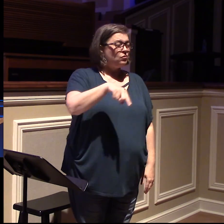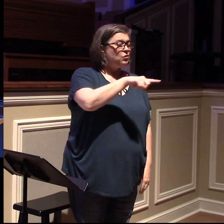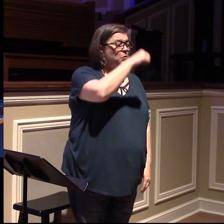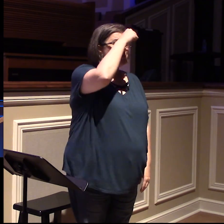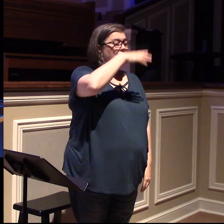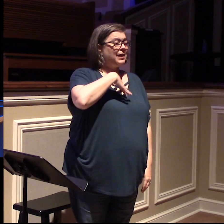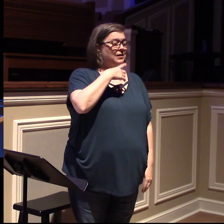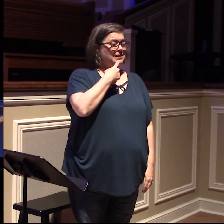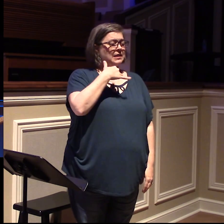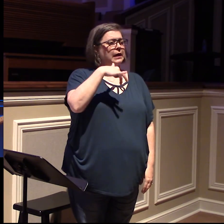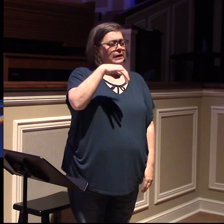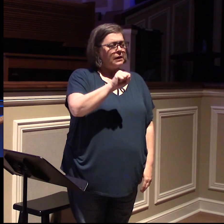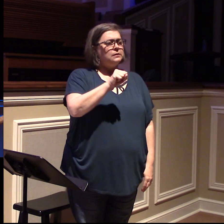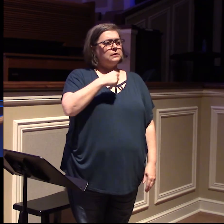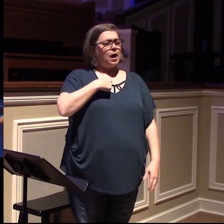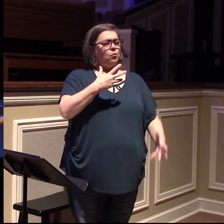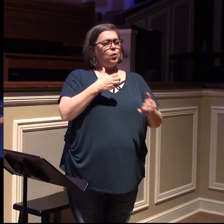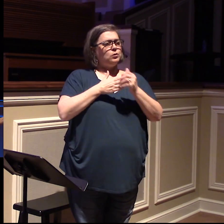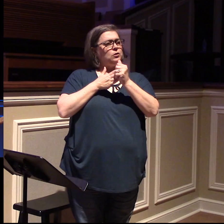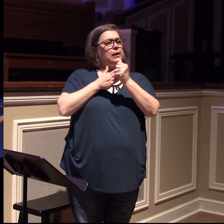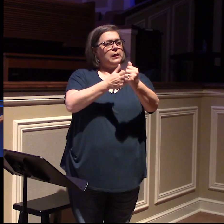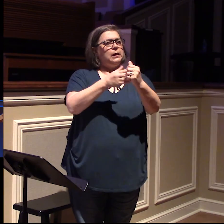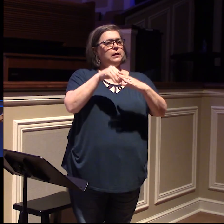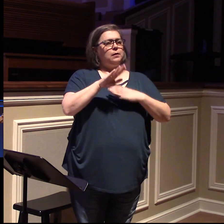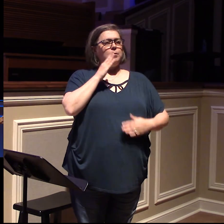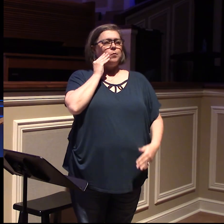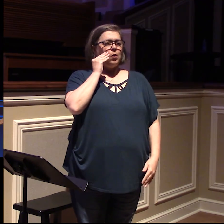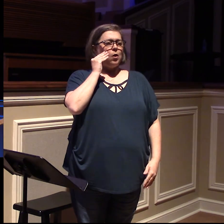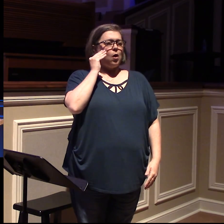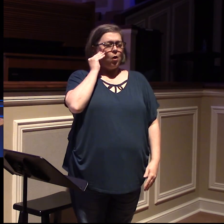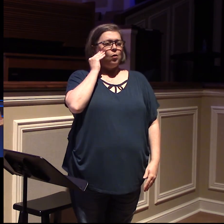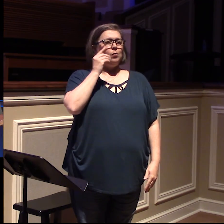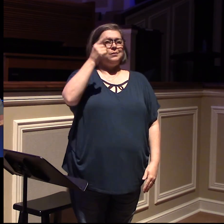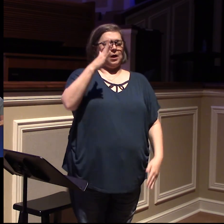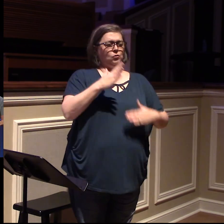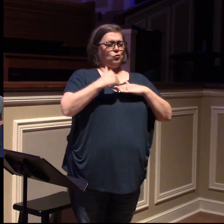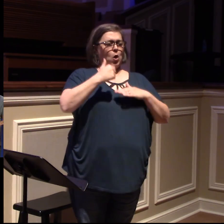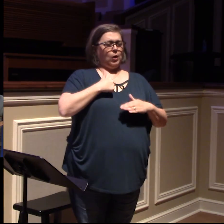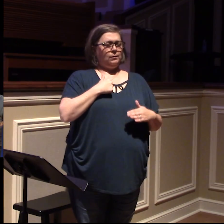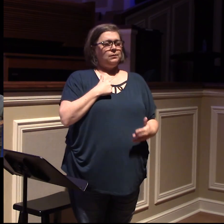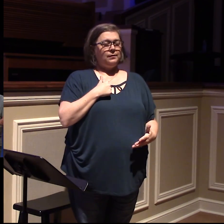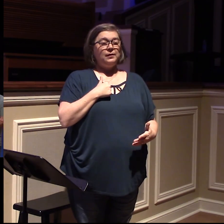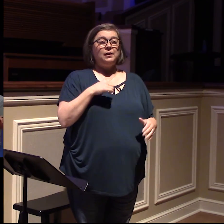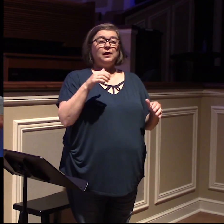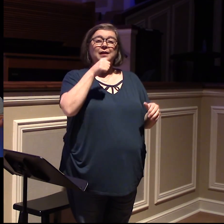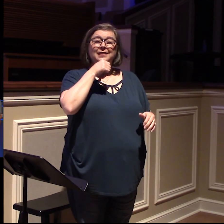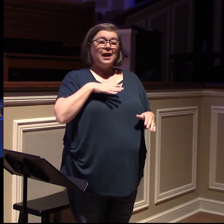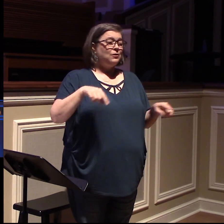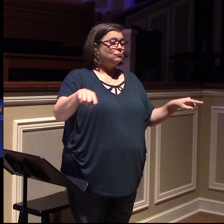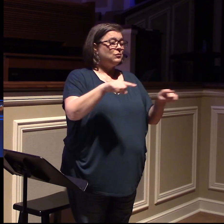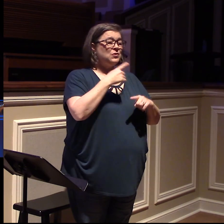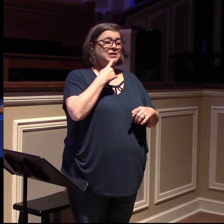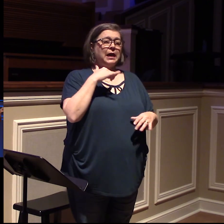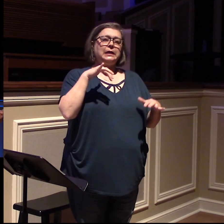I'm going to be the shepherd leader in my home that God has called me to be. Ladies, can you say yes to God's design